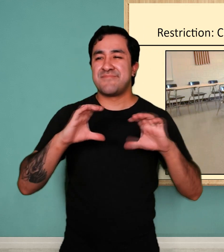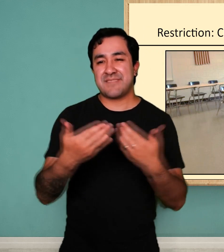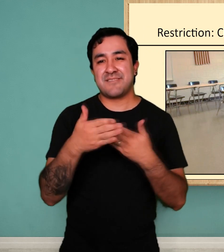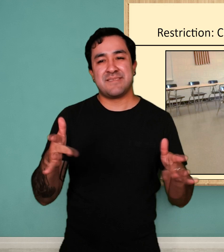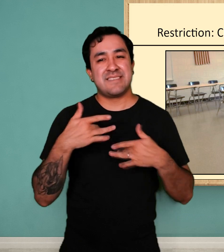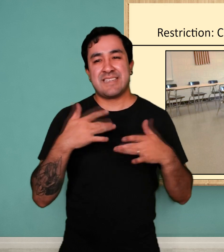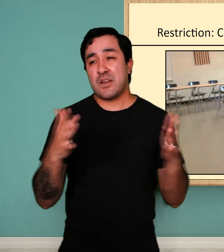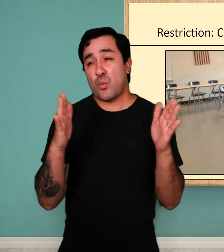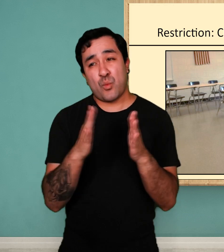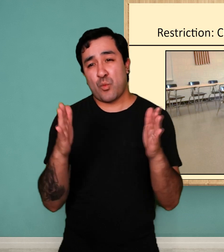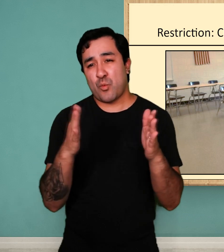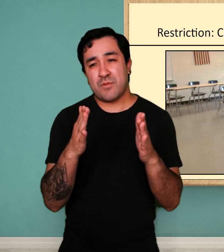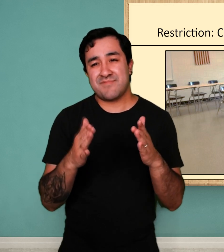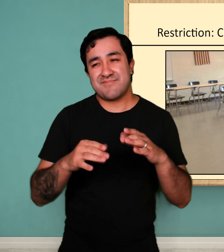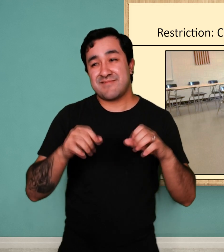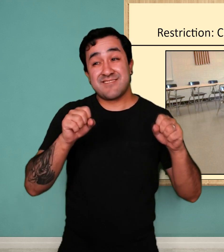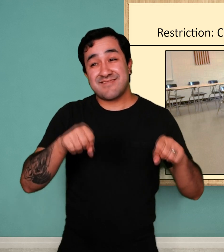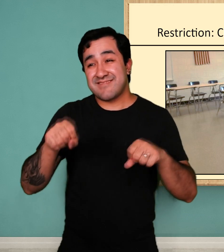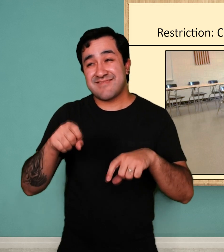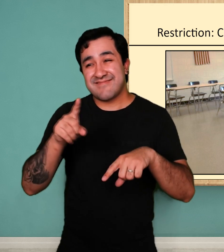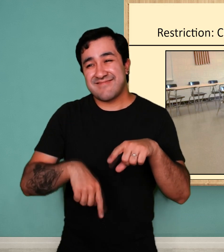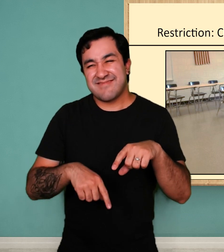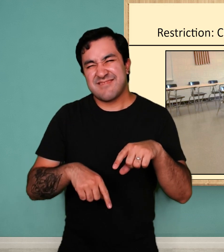usually prevent this from happening.